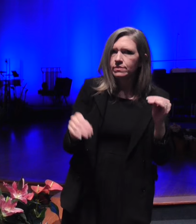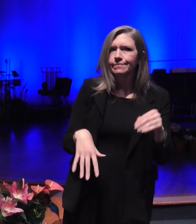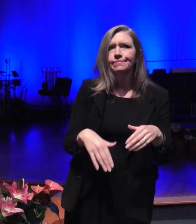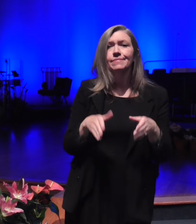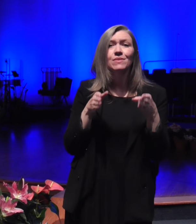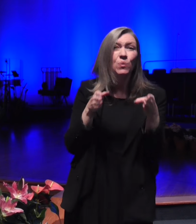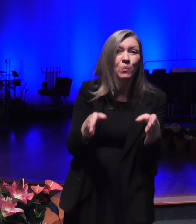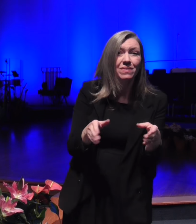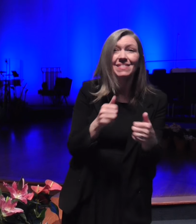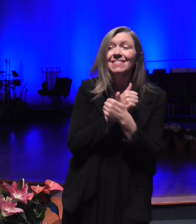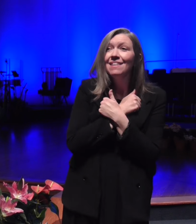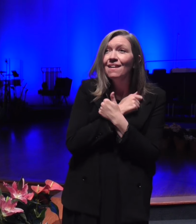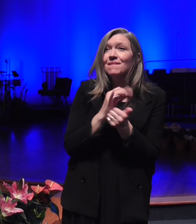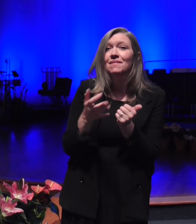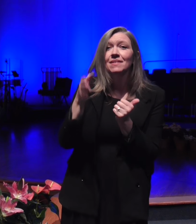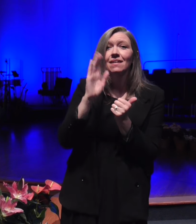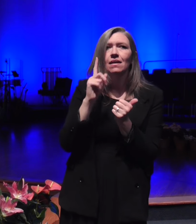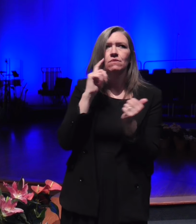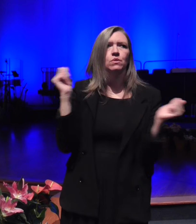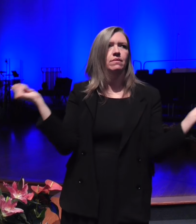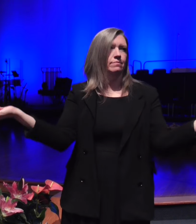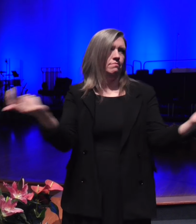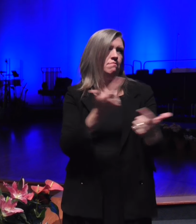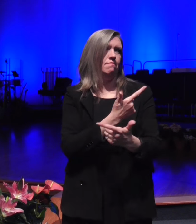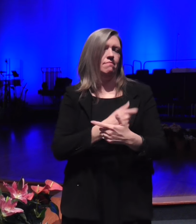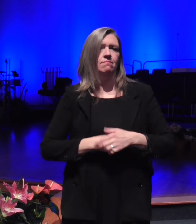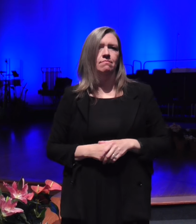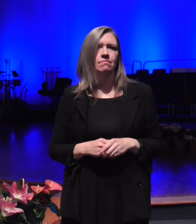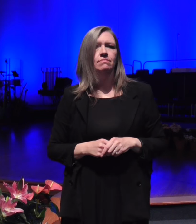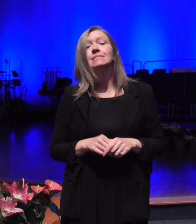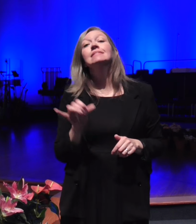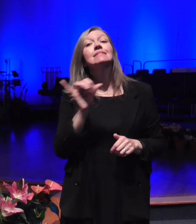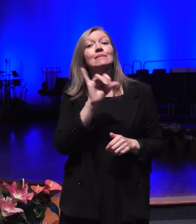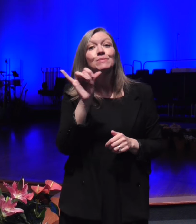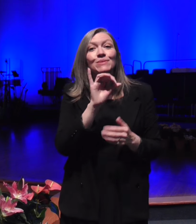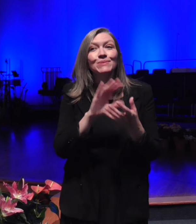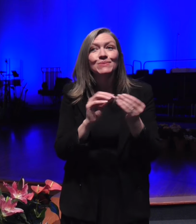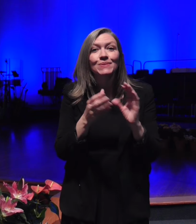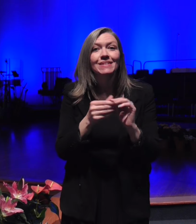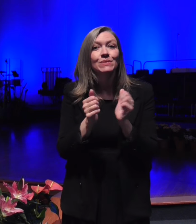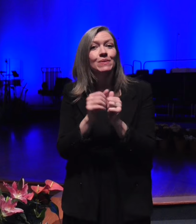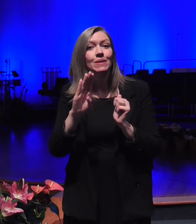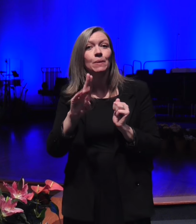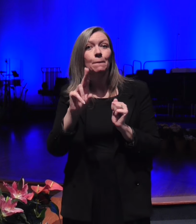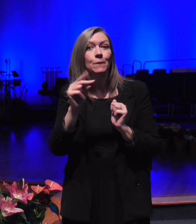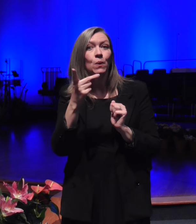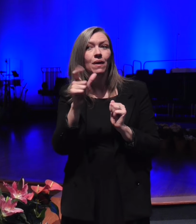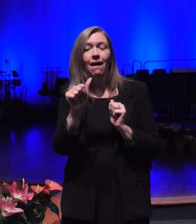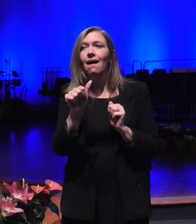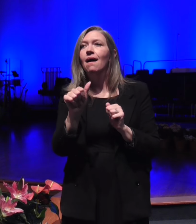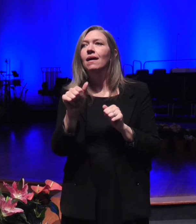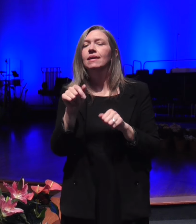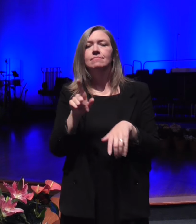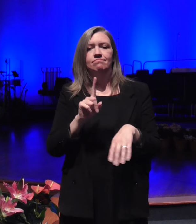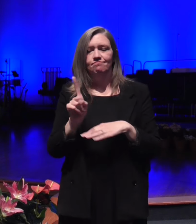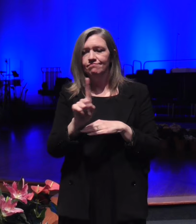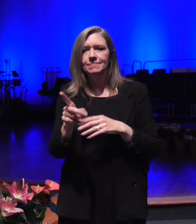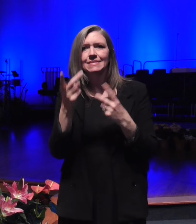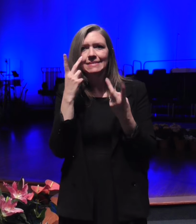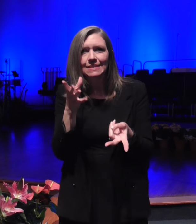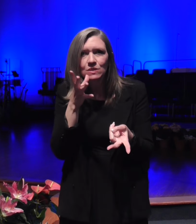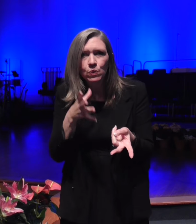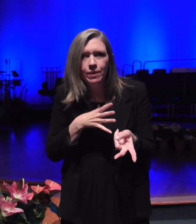love of God is for everyone. There's a very similar story about the Buddha, that he encounters a woman by the